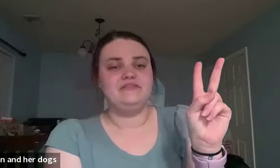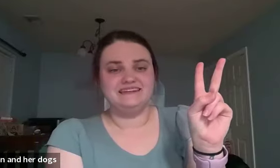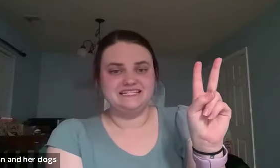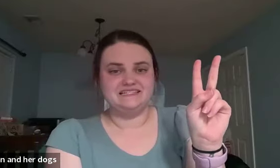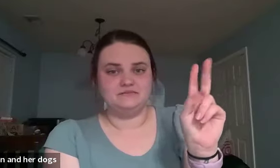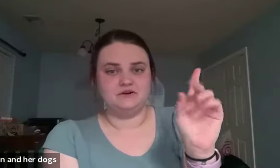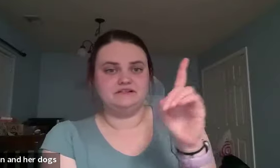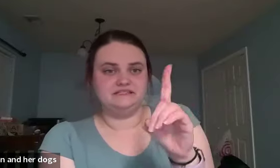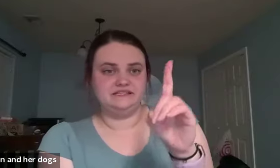And then December,